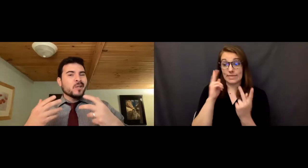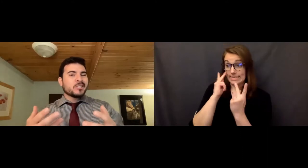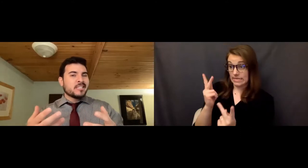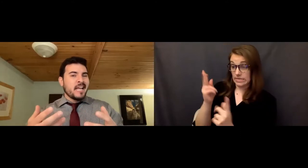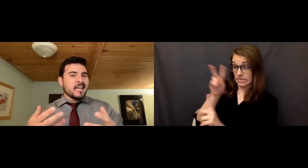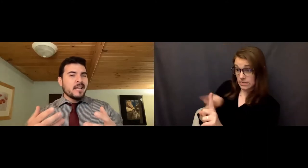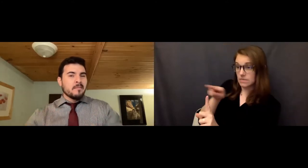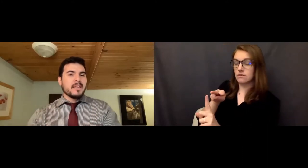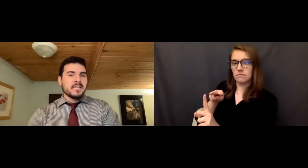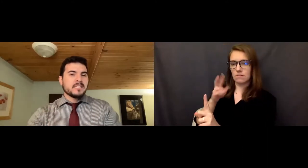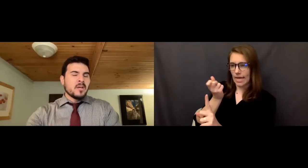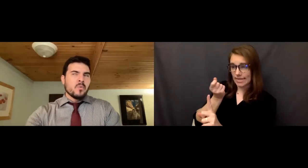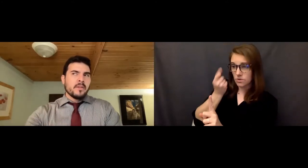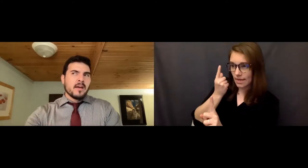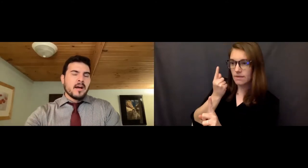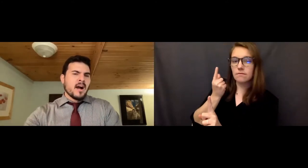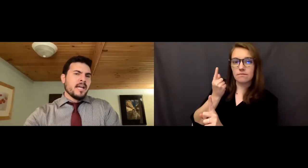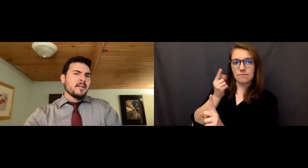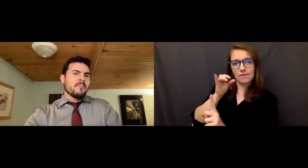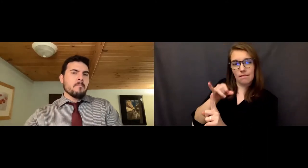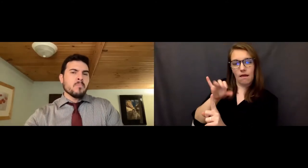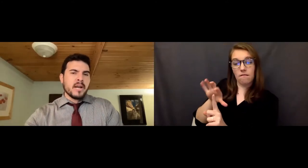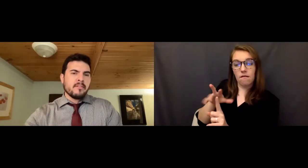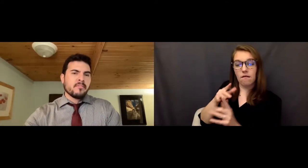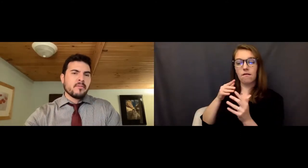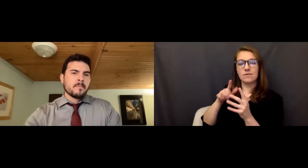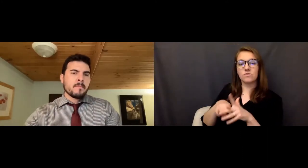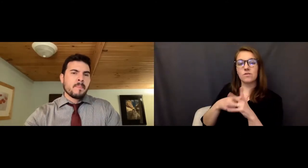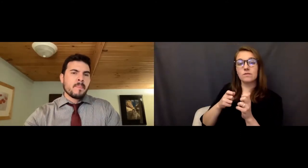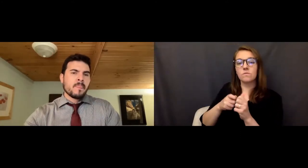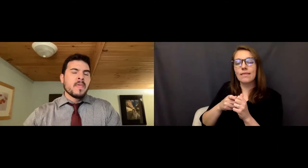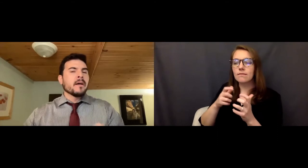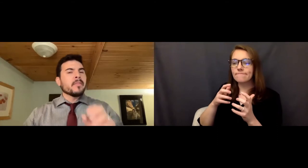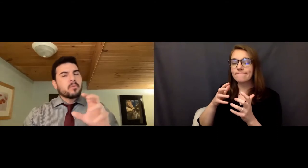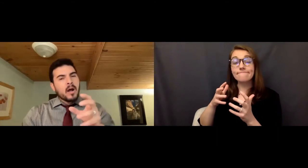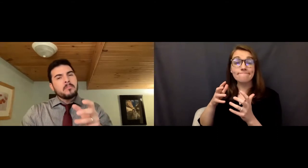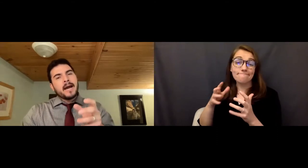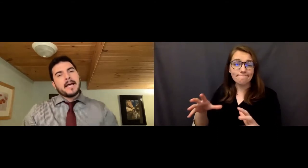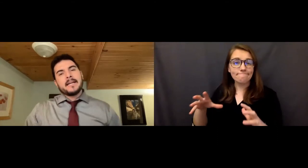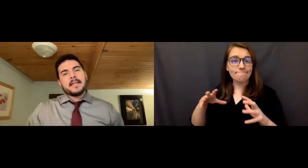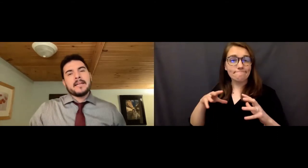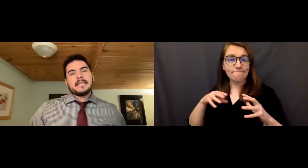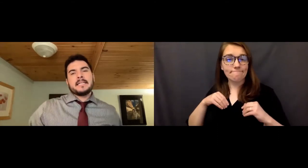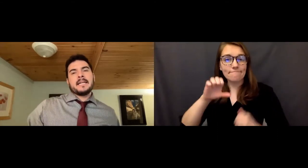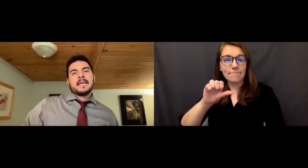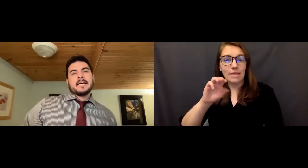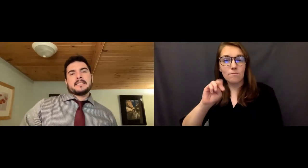able to understand begins with a kind of embrace. Now, the problem highlighted